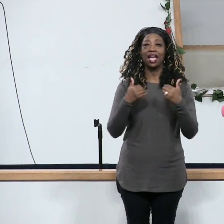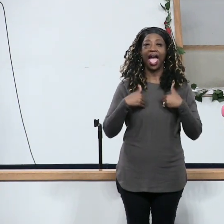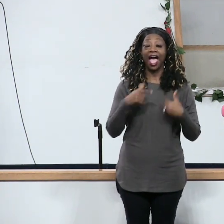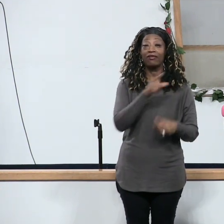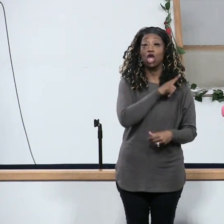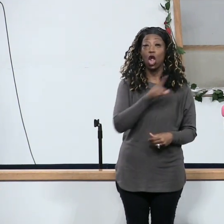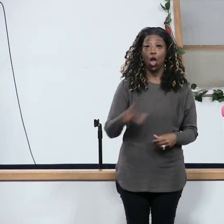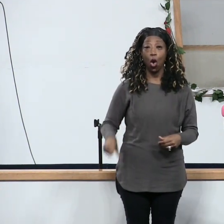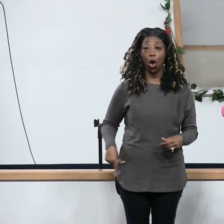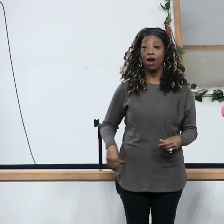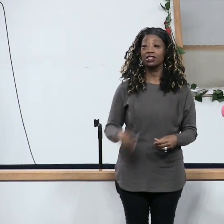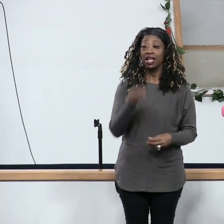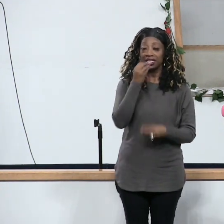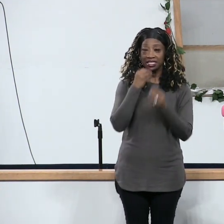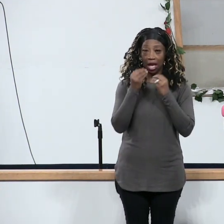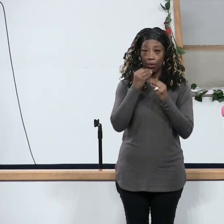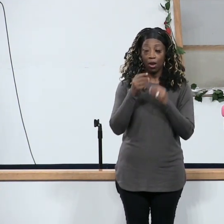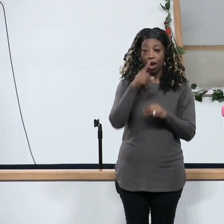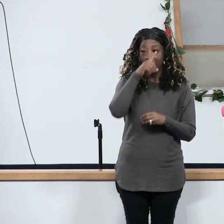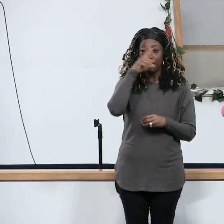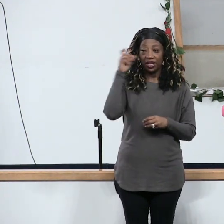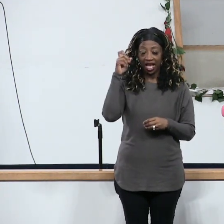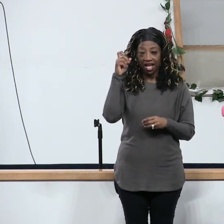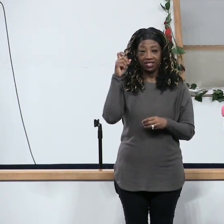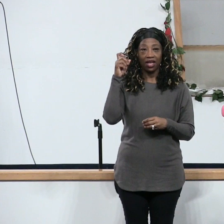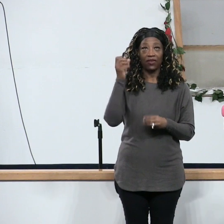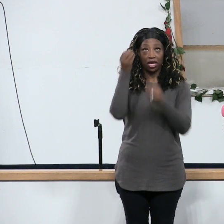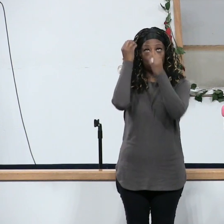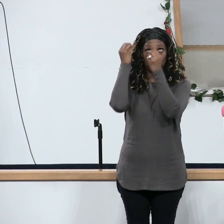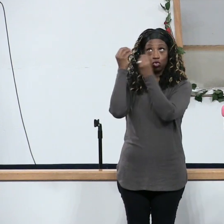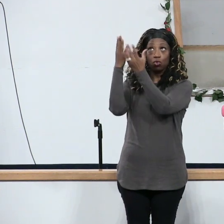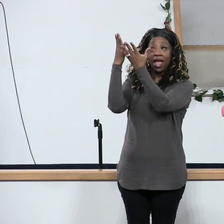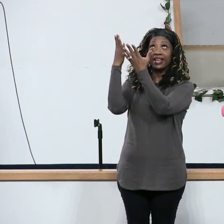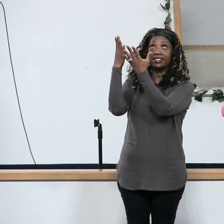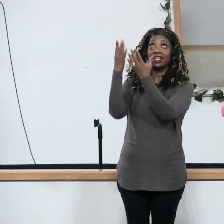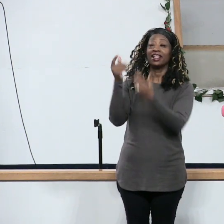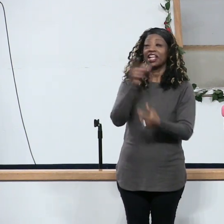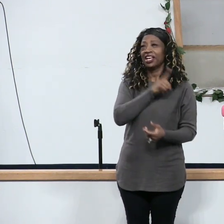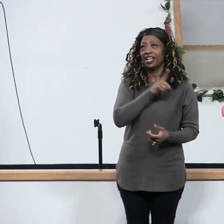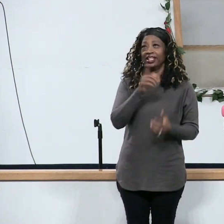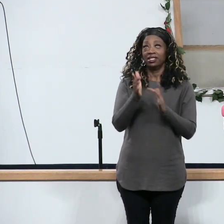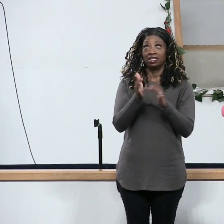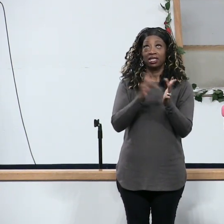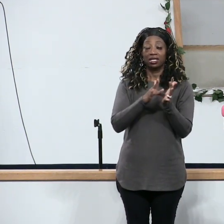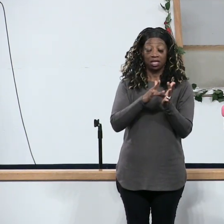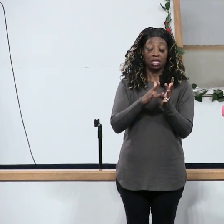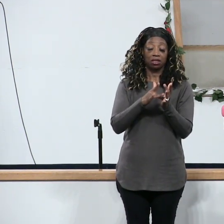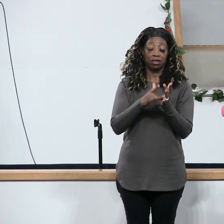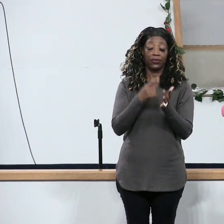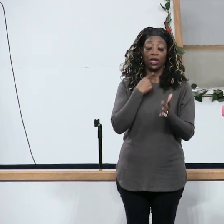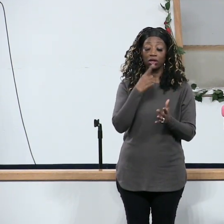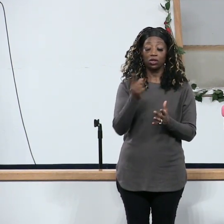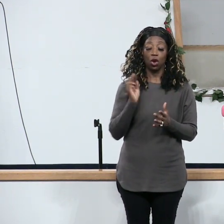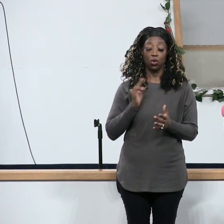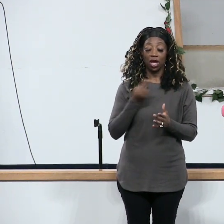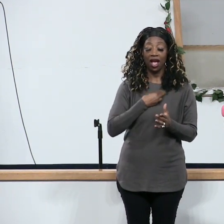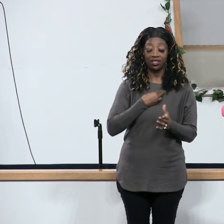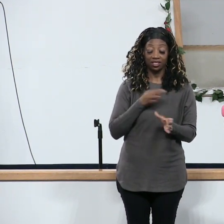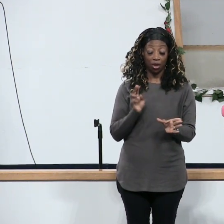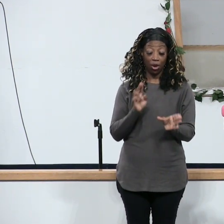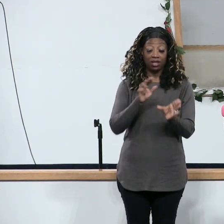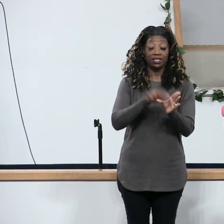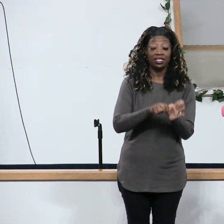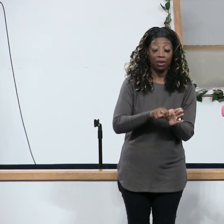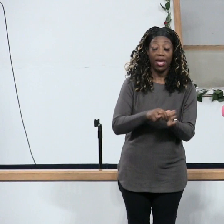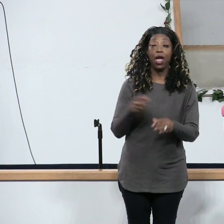communion. And because of its great significance and because Jesus told us to participate in it, we need to teach on